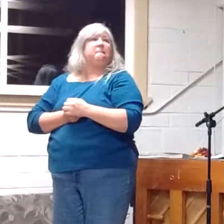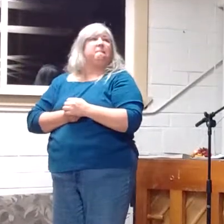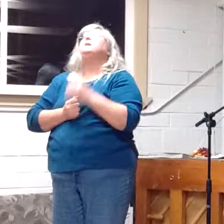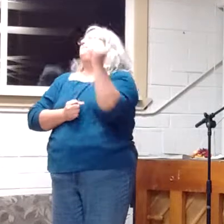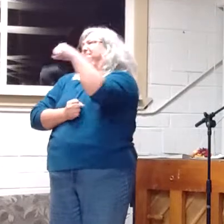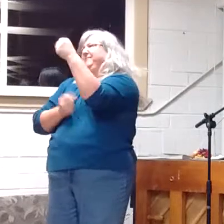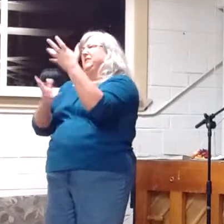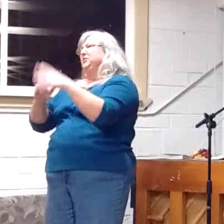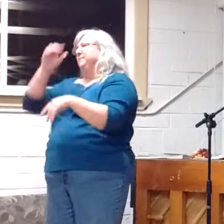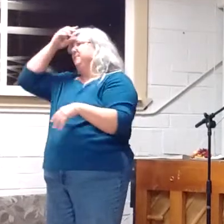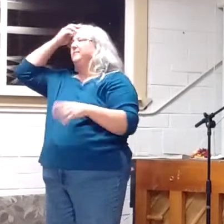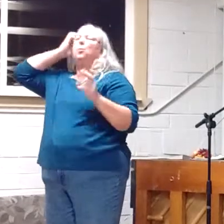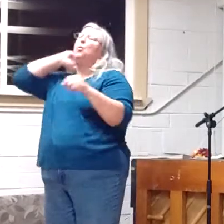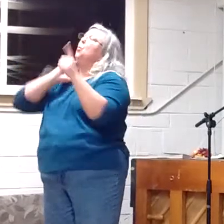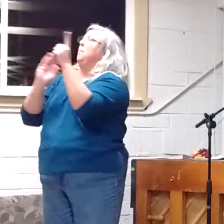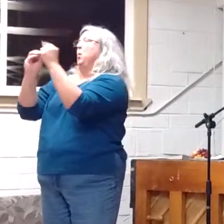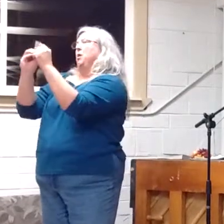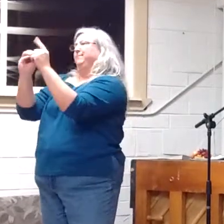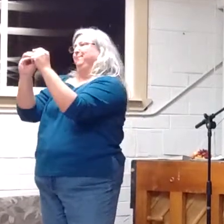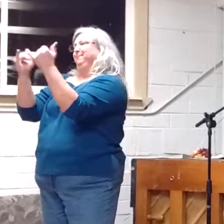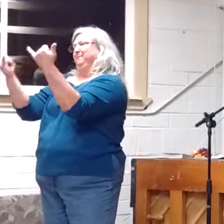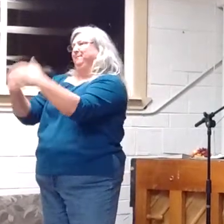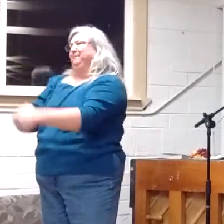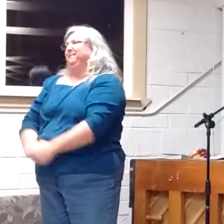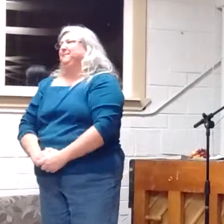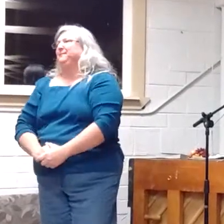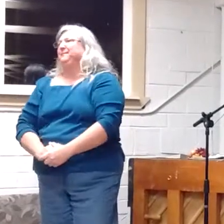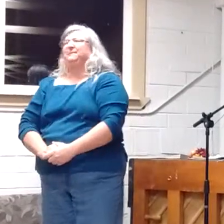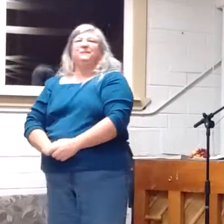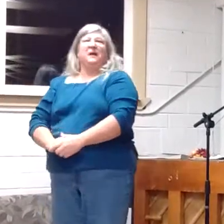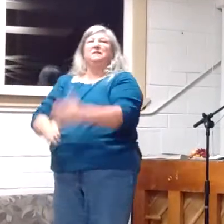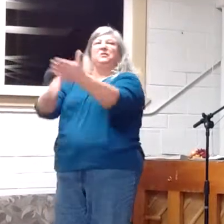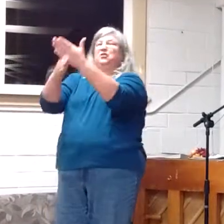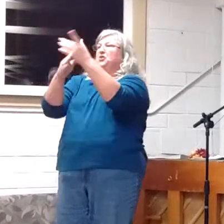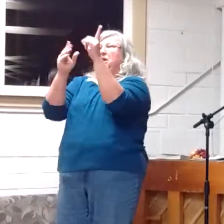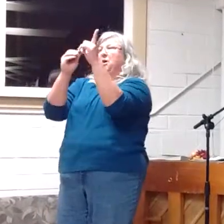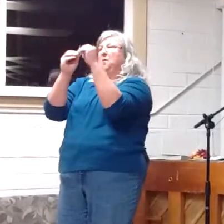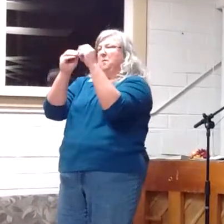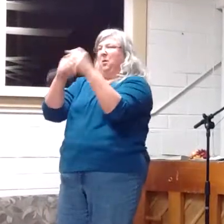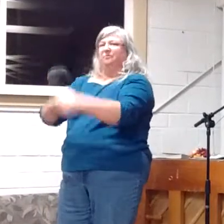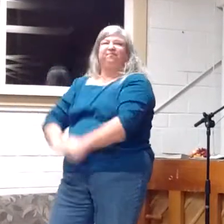And I want to share one more before I get off the stage.